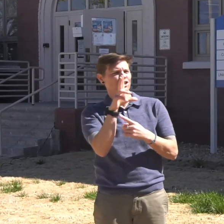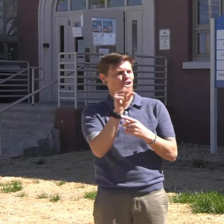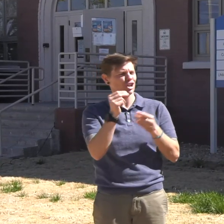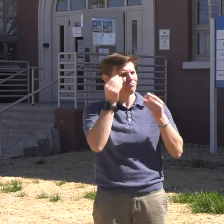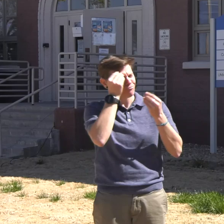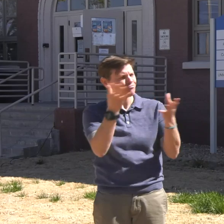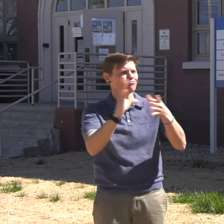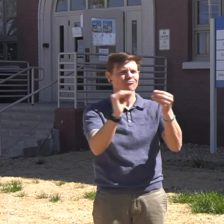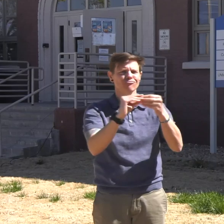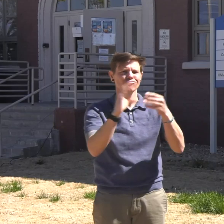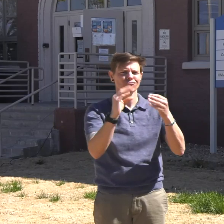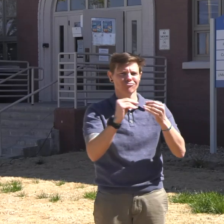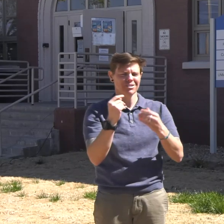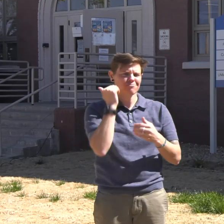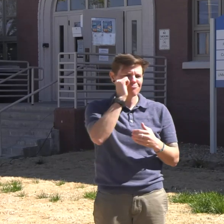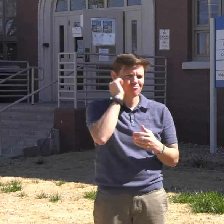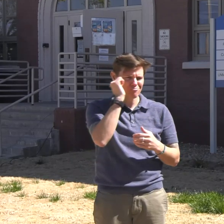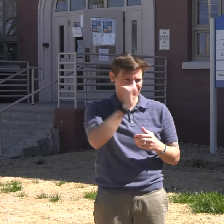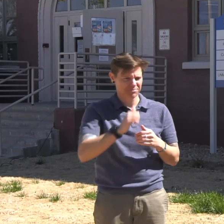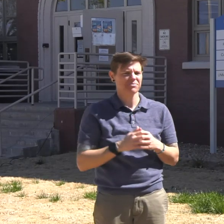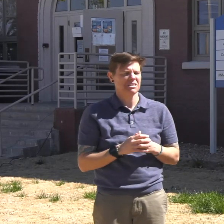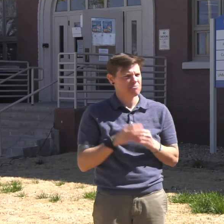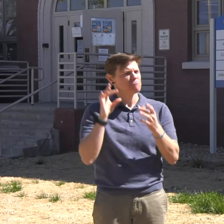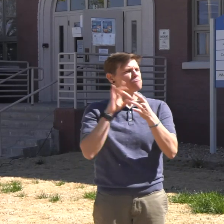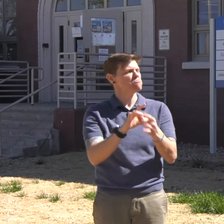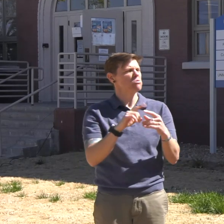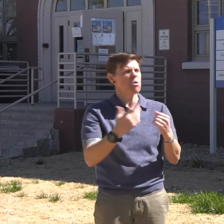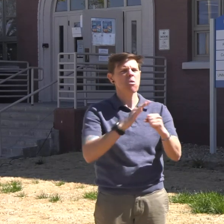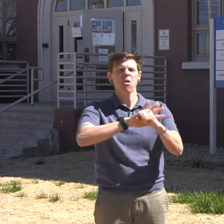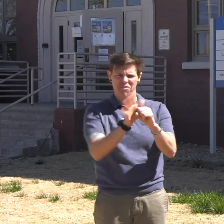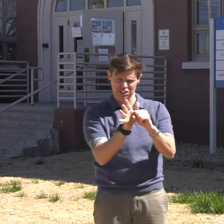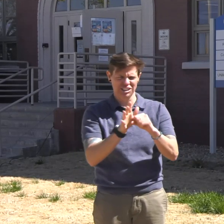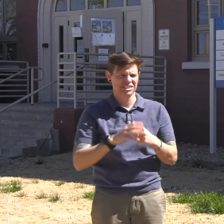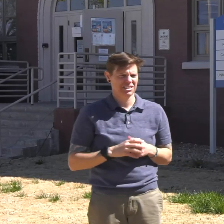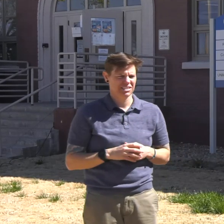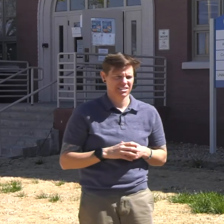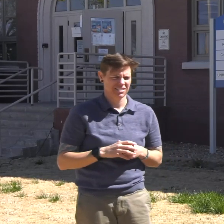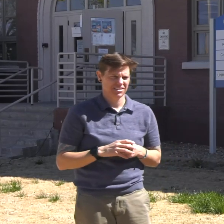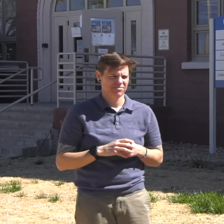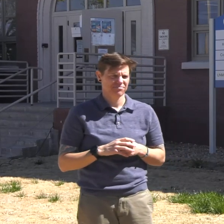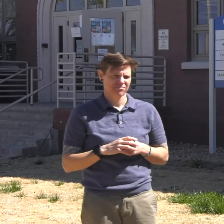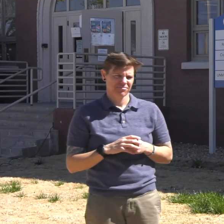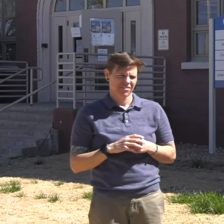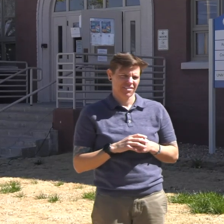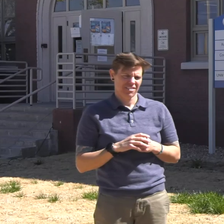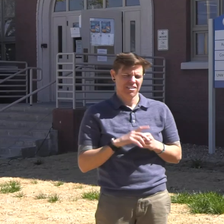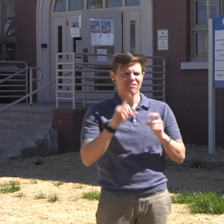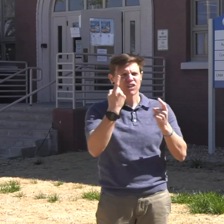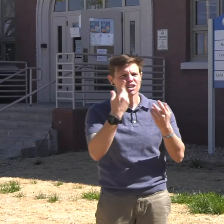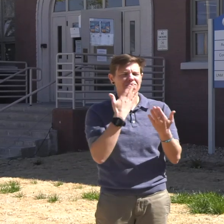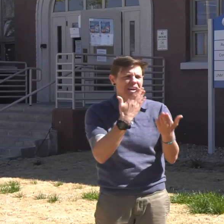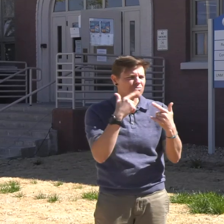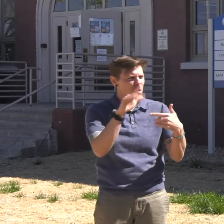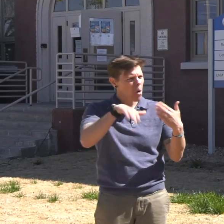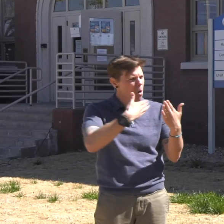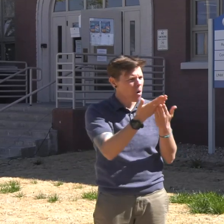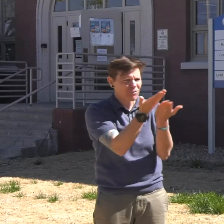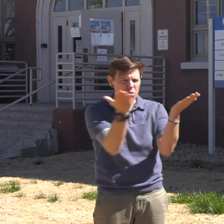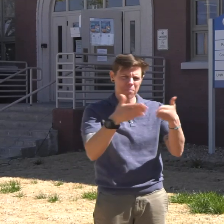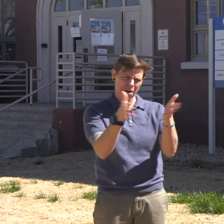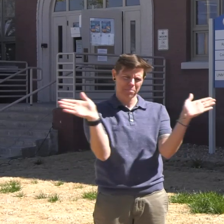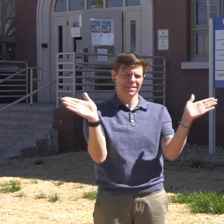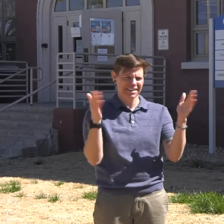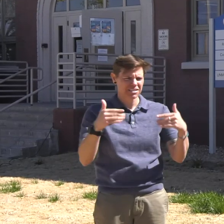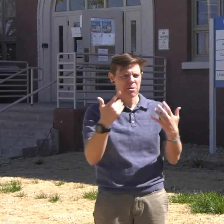all things with respect to coronavirus. First, I want to just thank the public, as well as everyone working in public safety, healthcare,